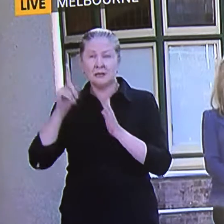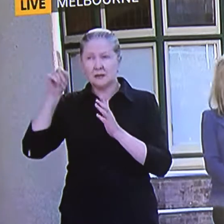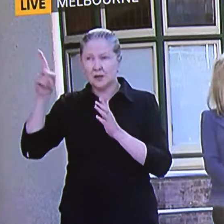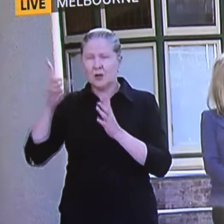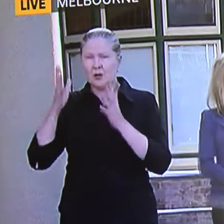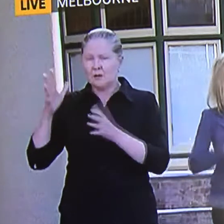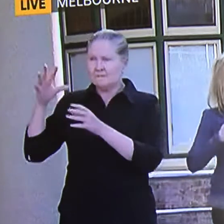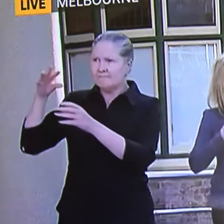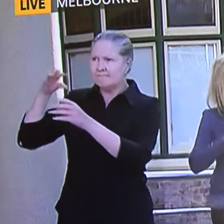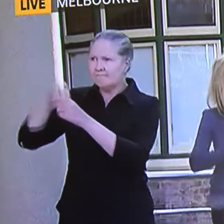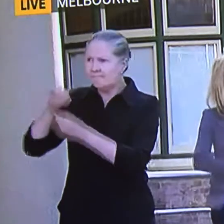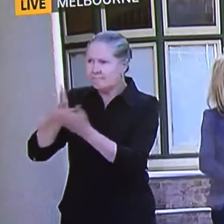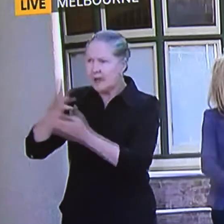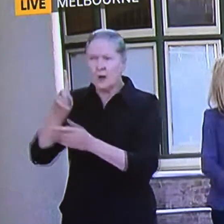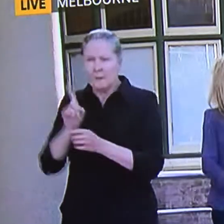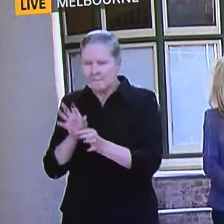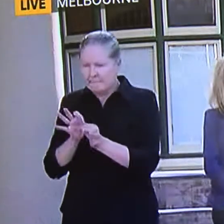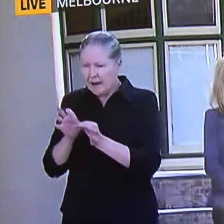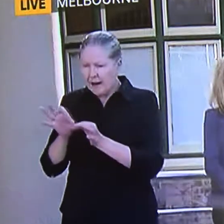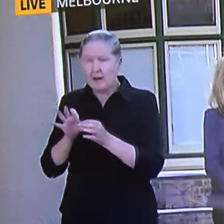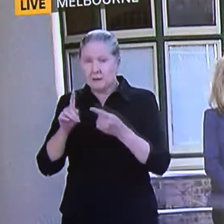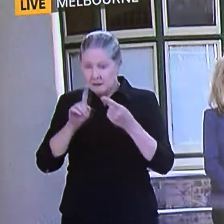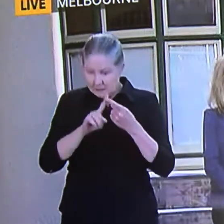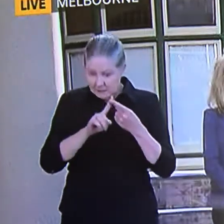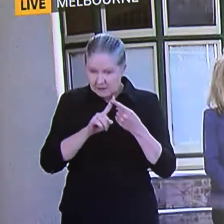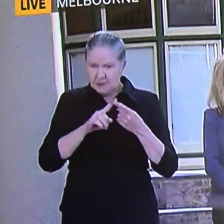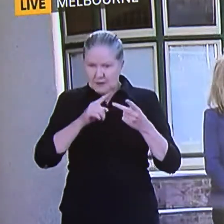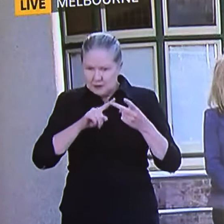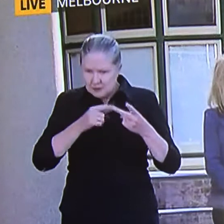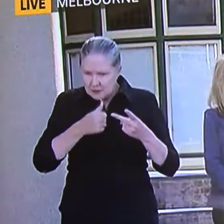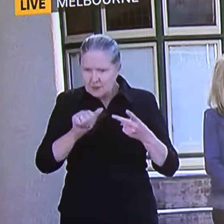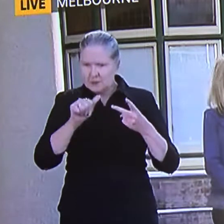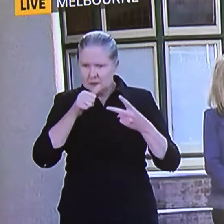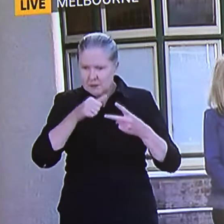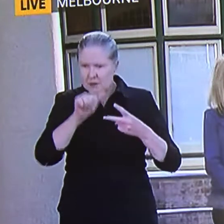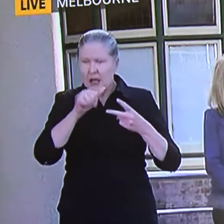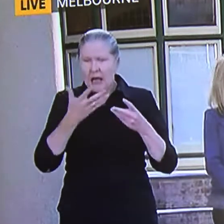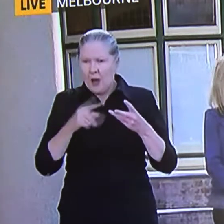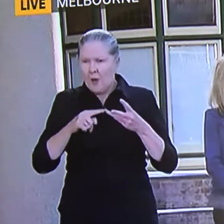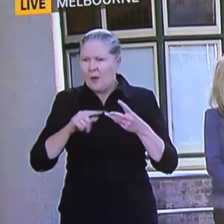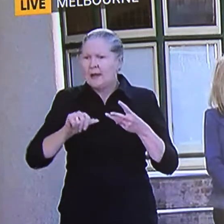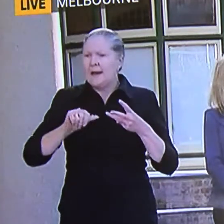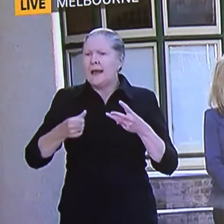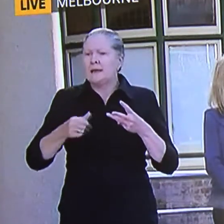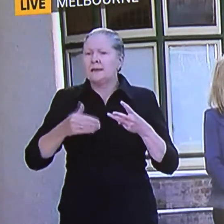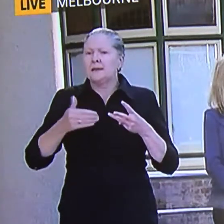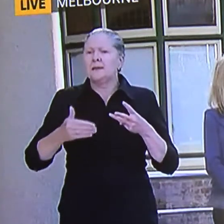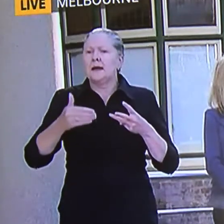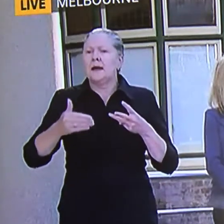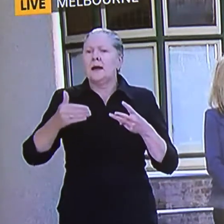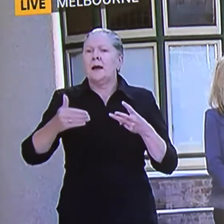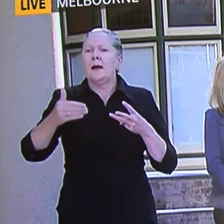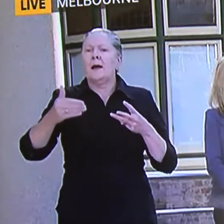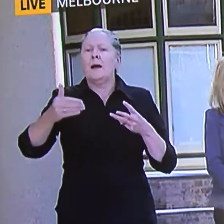deeply engaged in, planning through, once those things are achieved, the steps out, which would always be gradual.